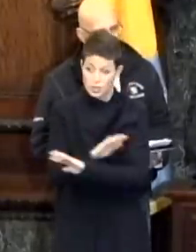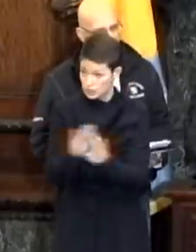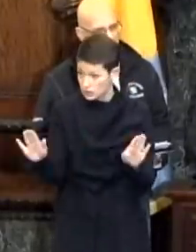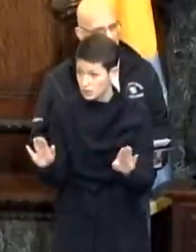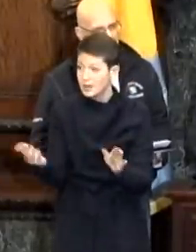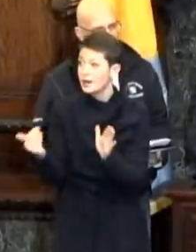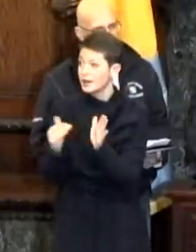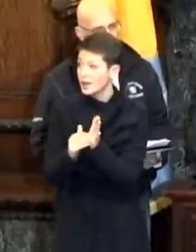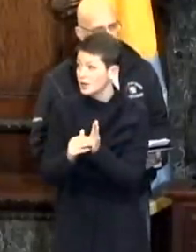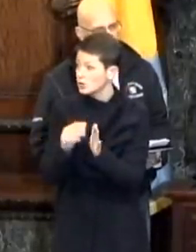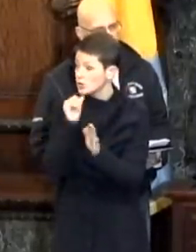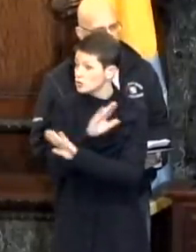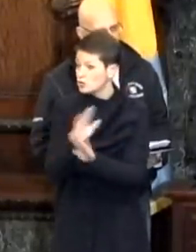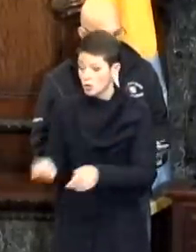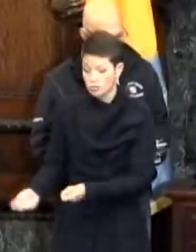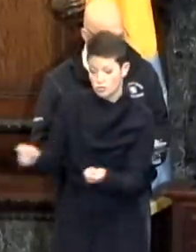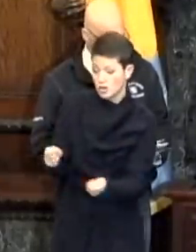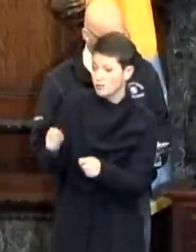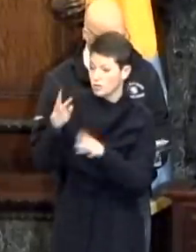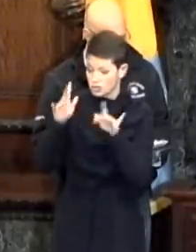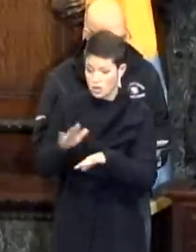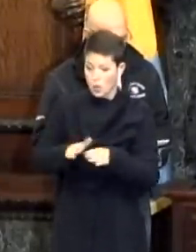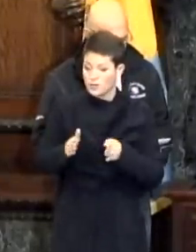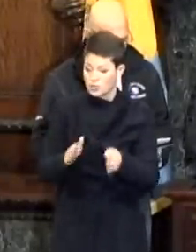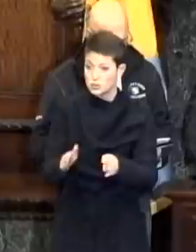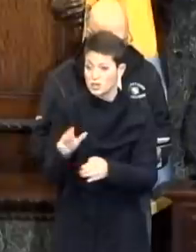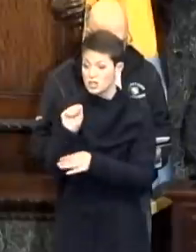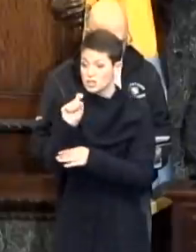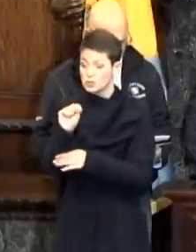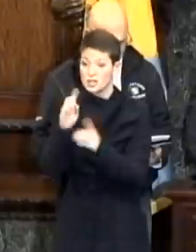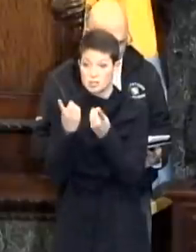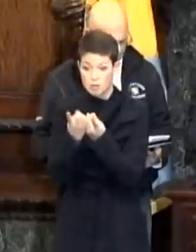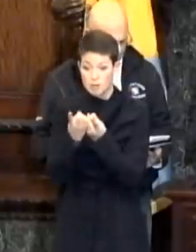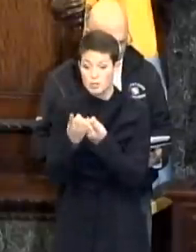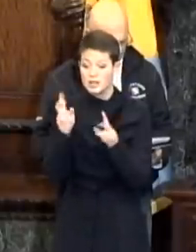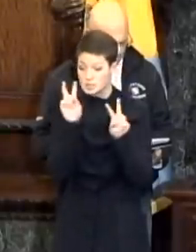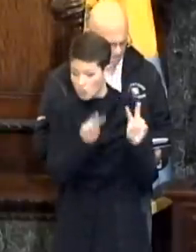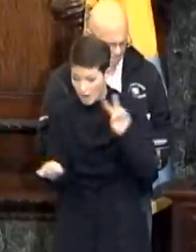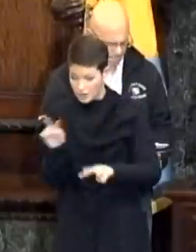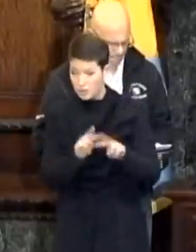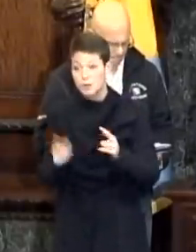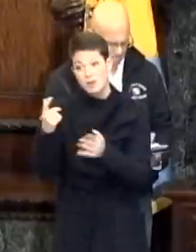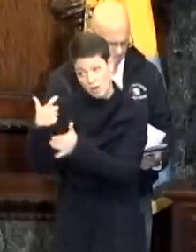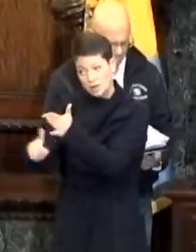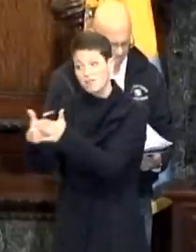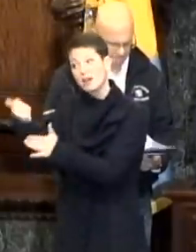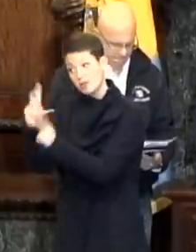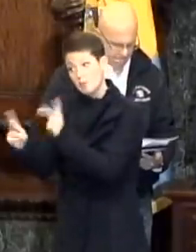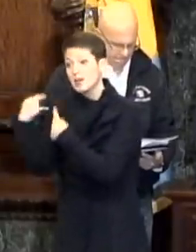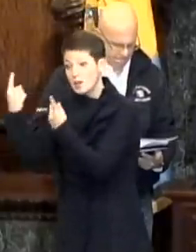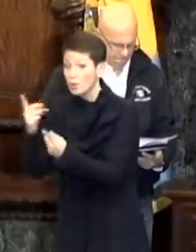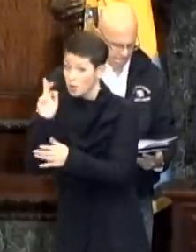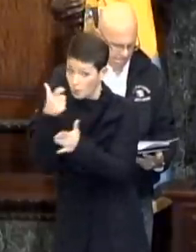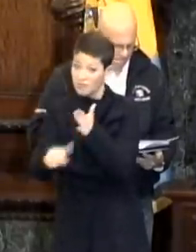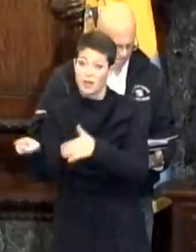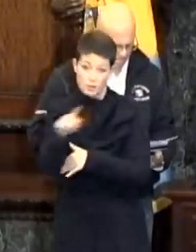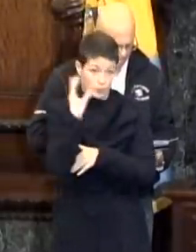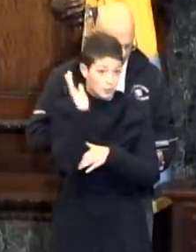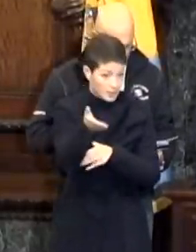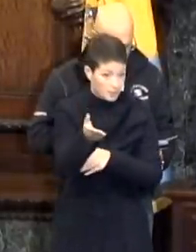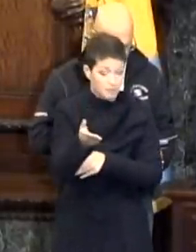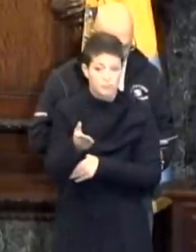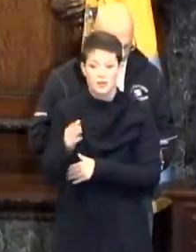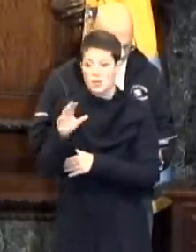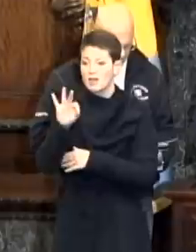Again, do not do that. The Streets Department is monitoring. We've already fined some folks, and we will fine you as well. Please clear